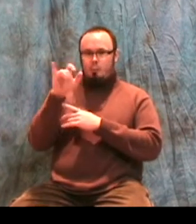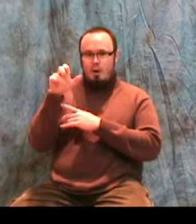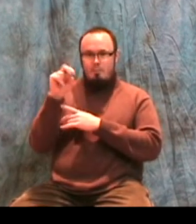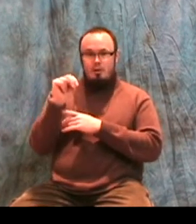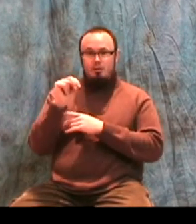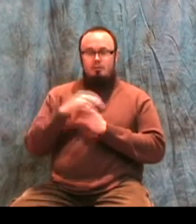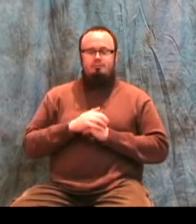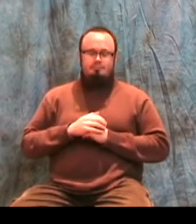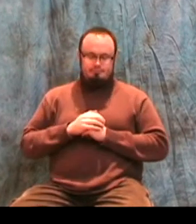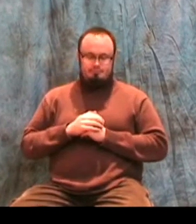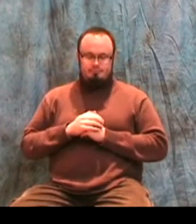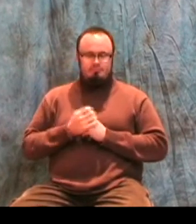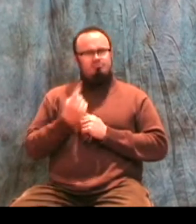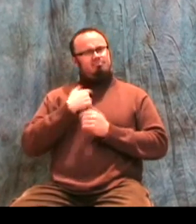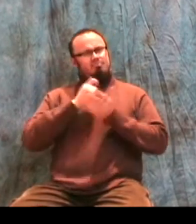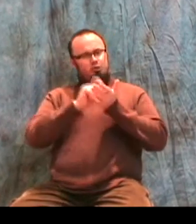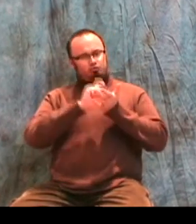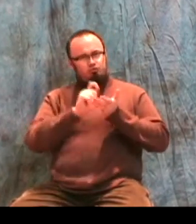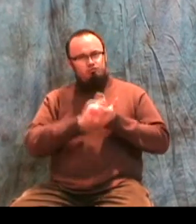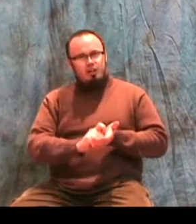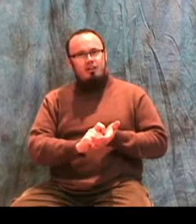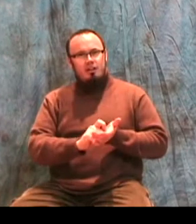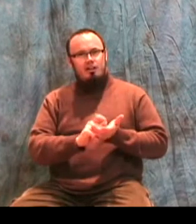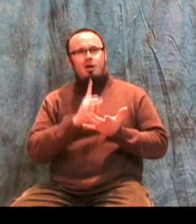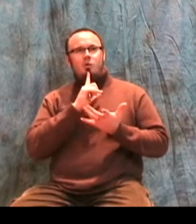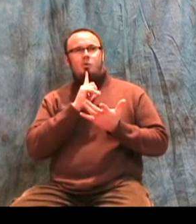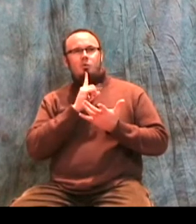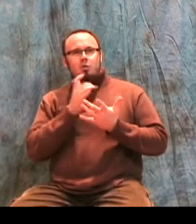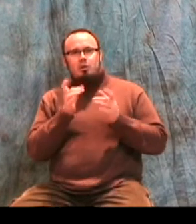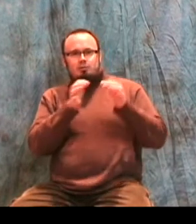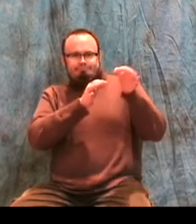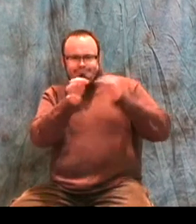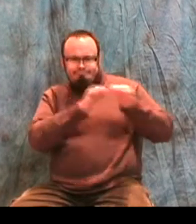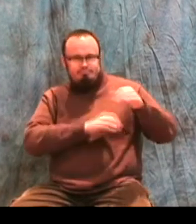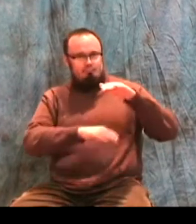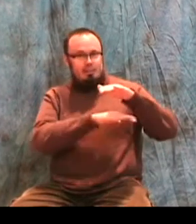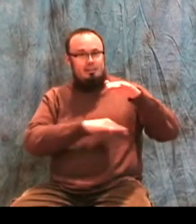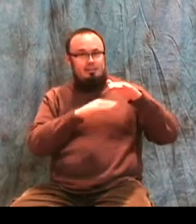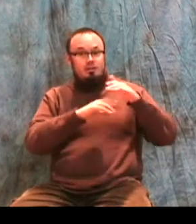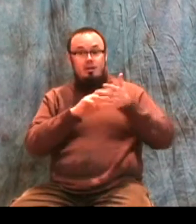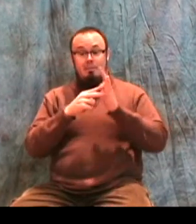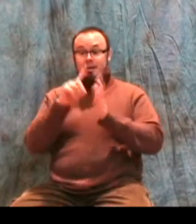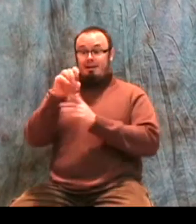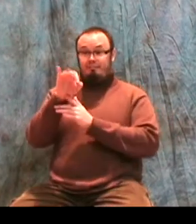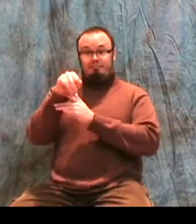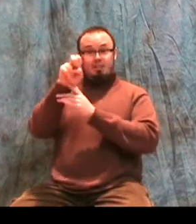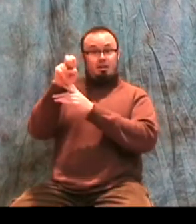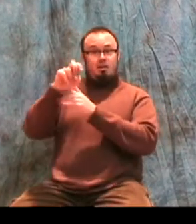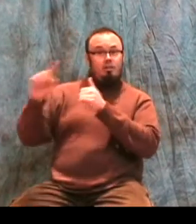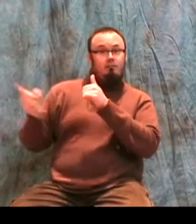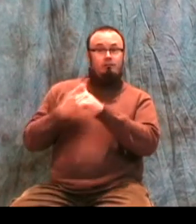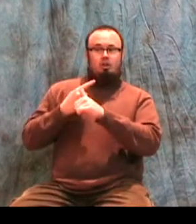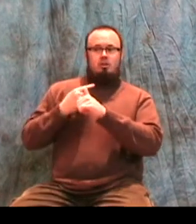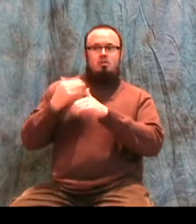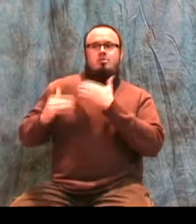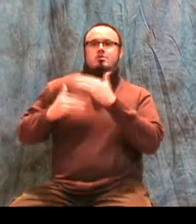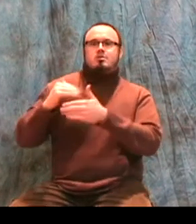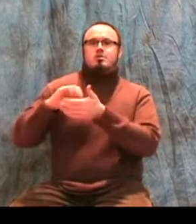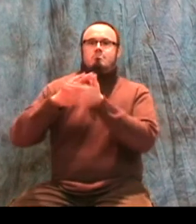these essays my attempt is to elucidate the basics, they are not meant to define the first steps in the mystical